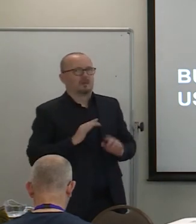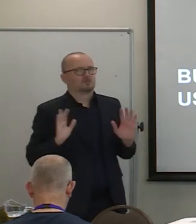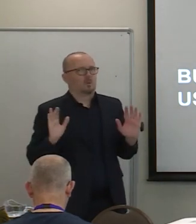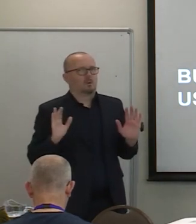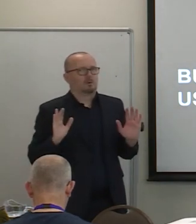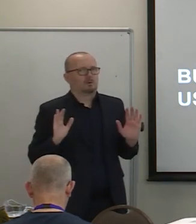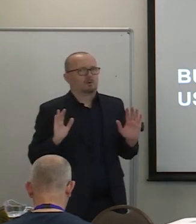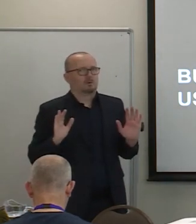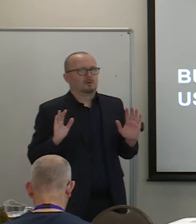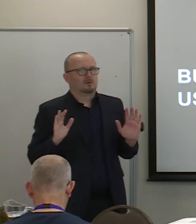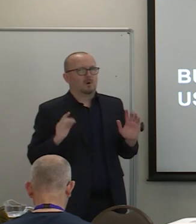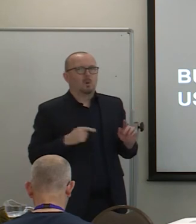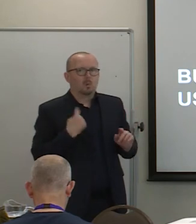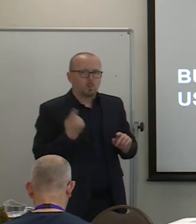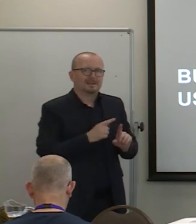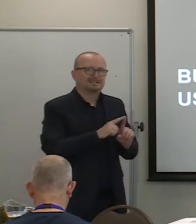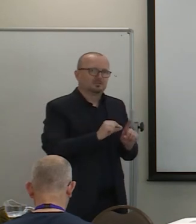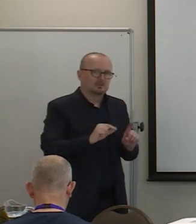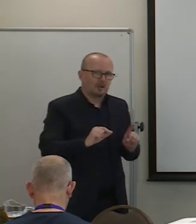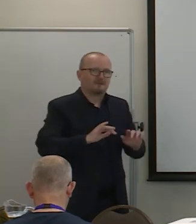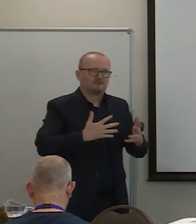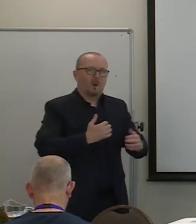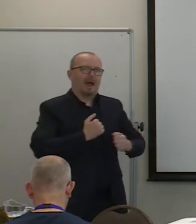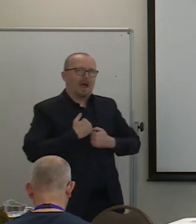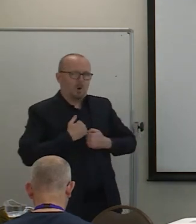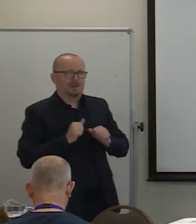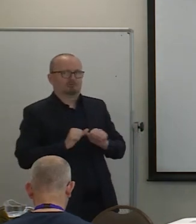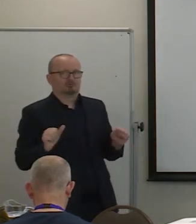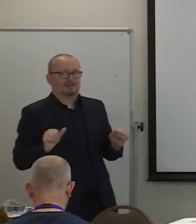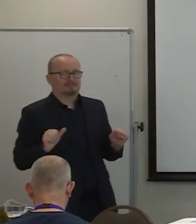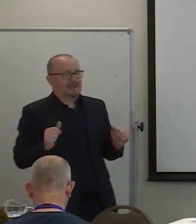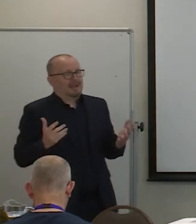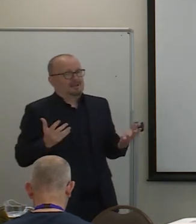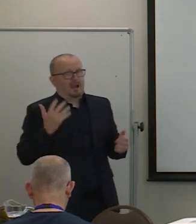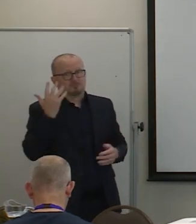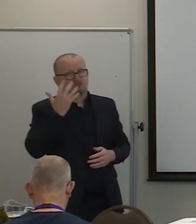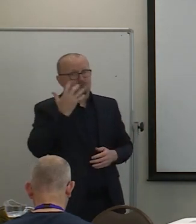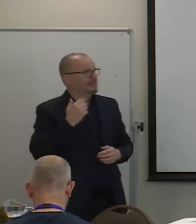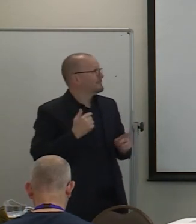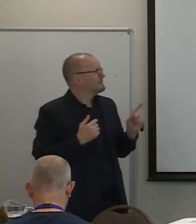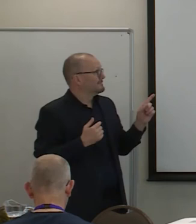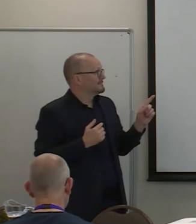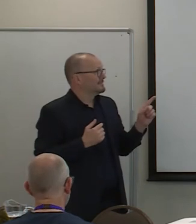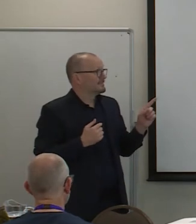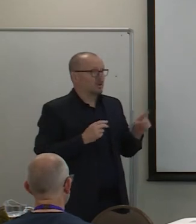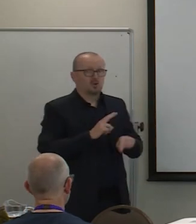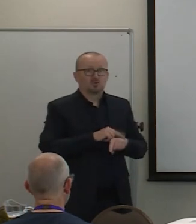We do it to serve our industry. And I'm sorry, but Dr. Phil speaks for me a little bit on this.